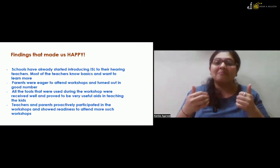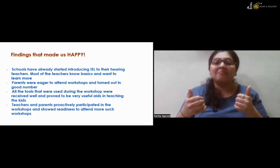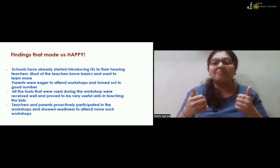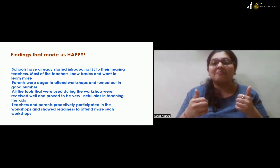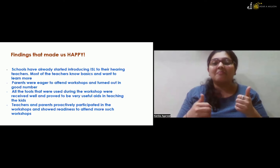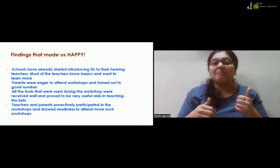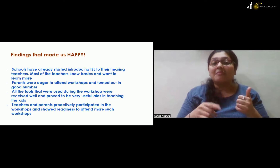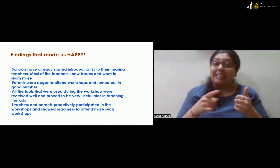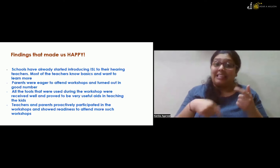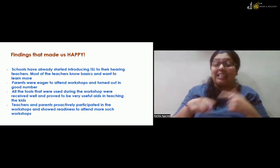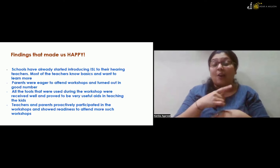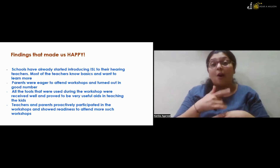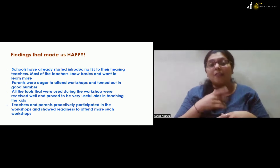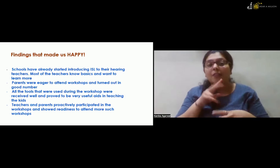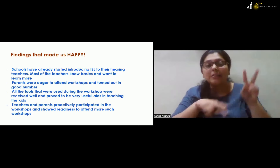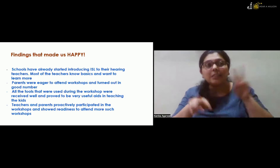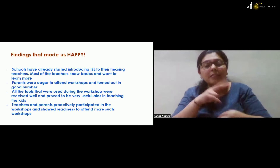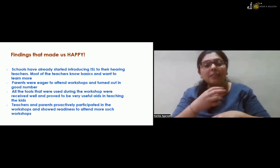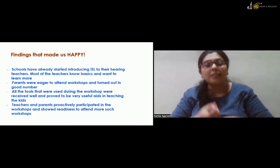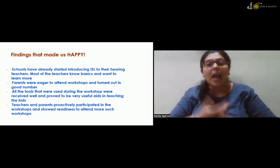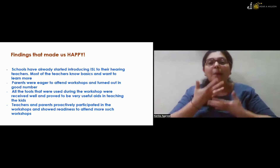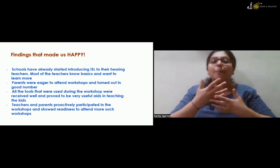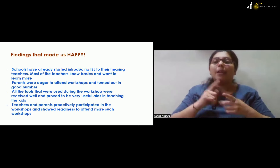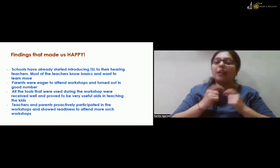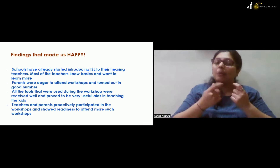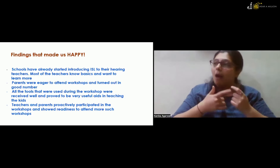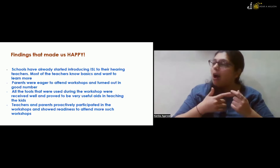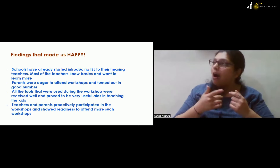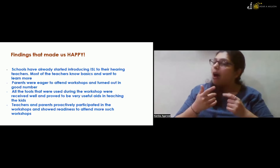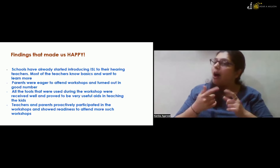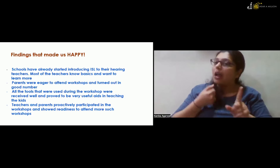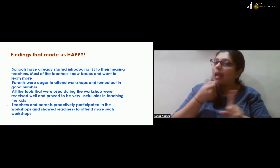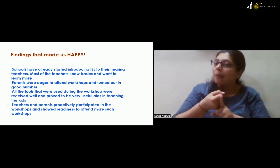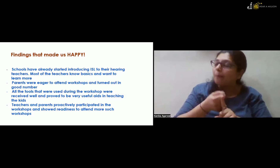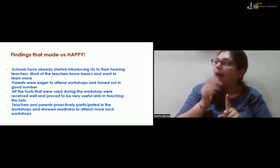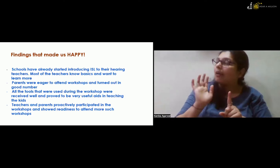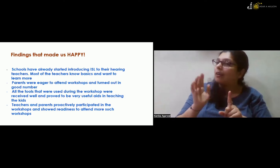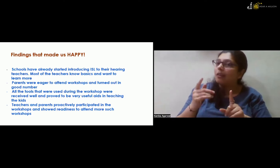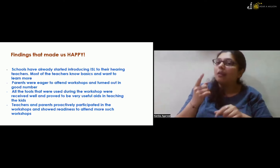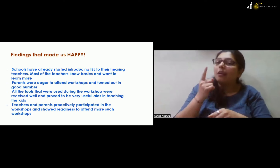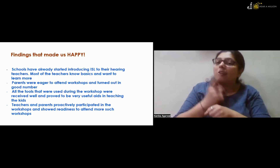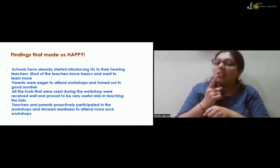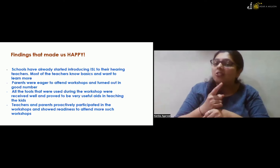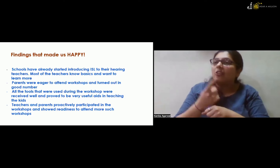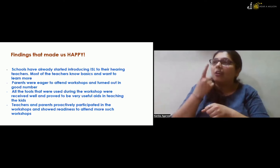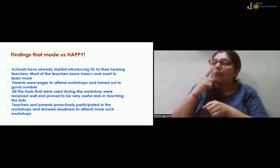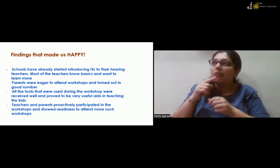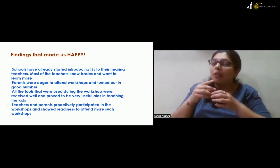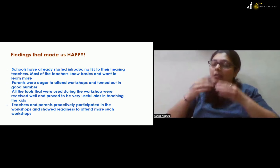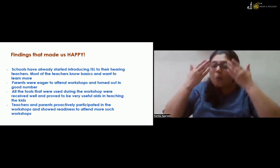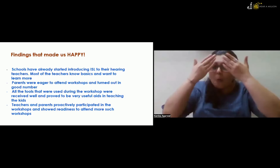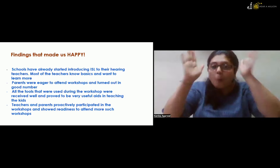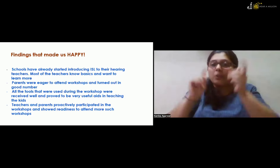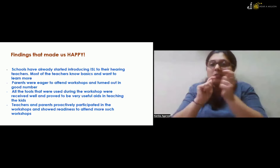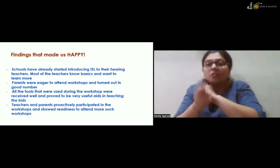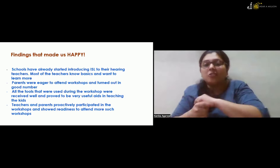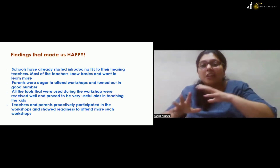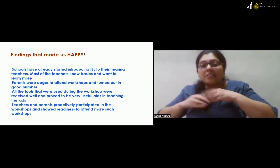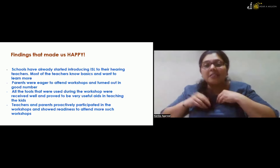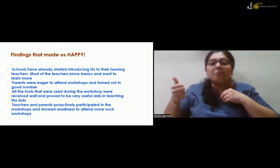questions. So it was clear that it didn't make sense to them, these previous workshops. But our workshops were definitely